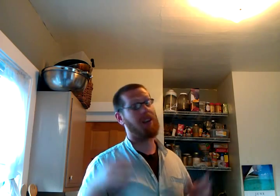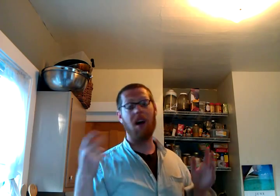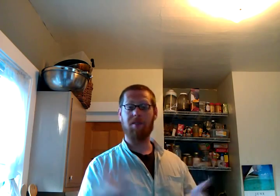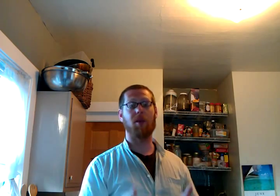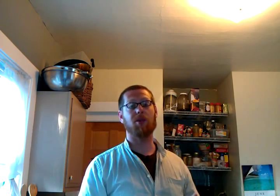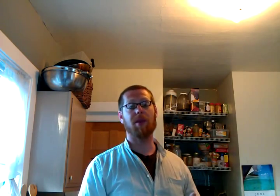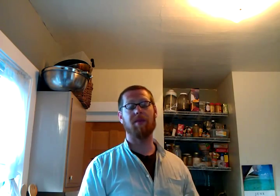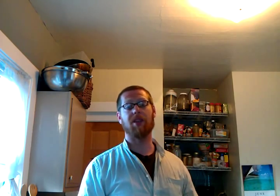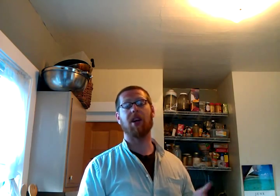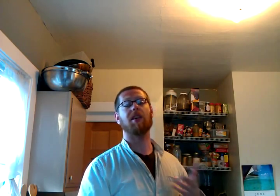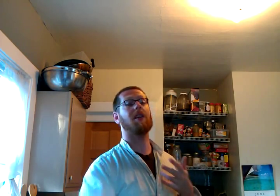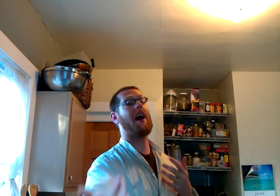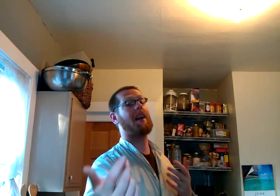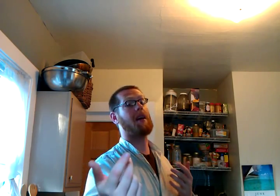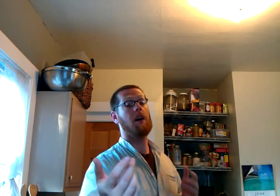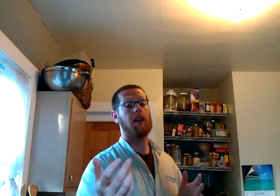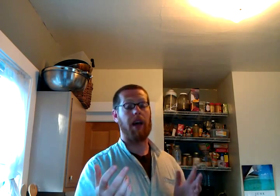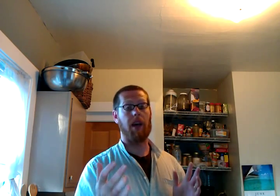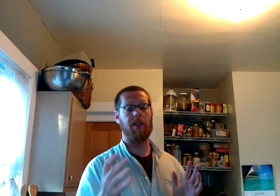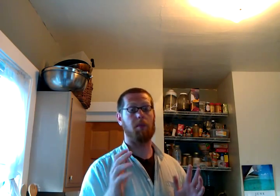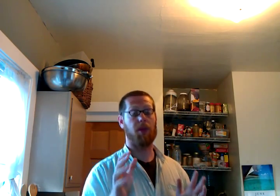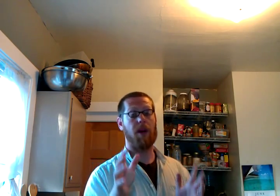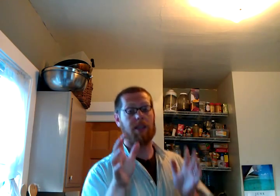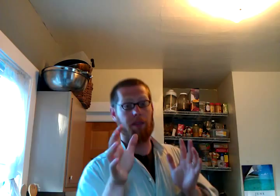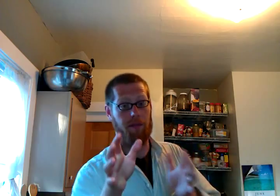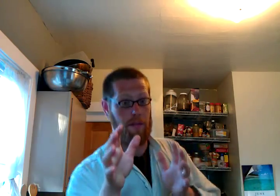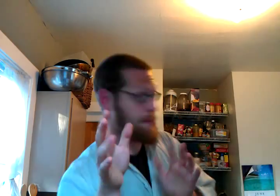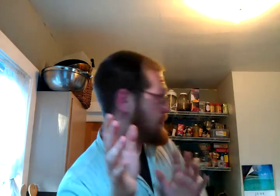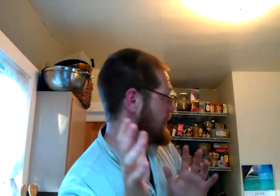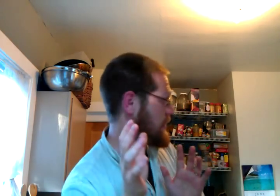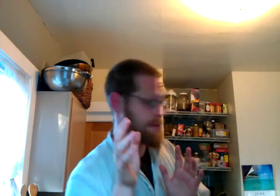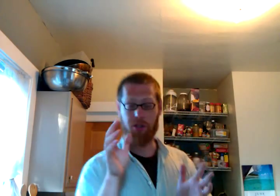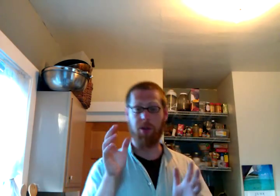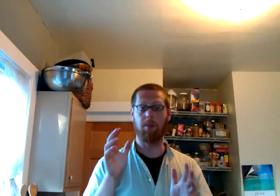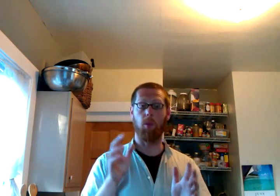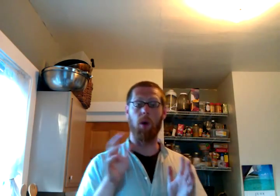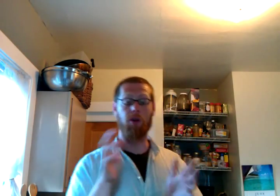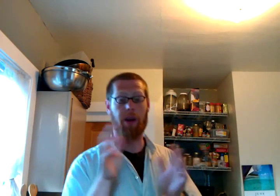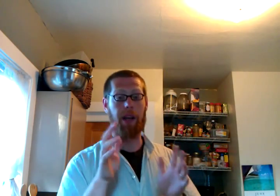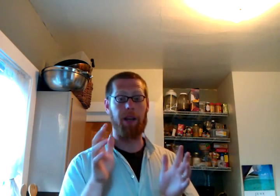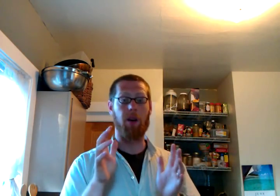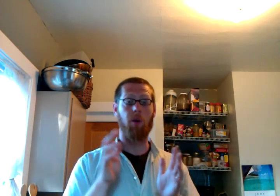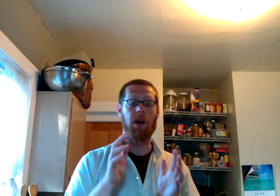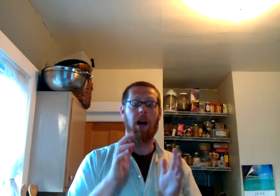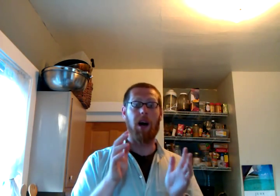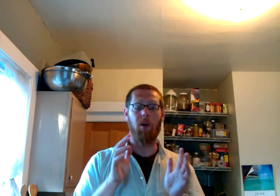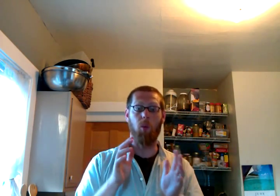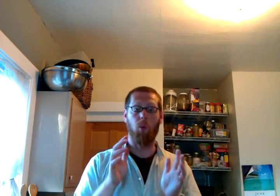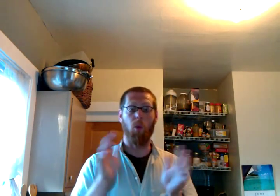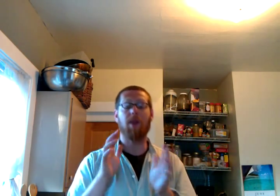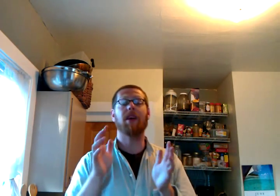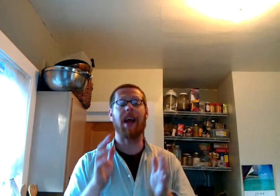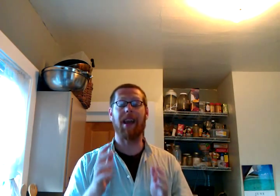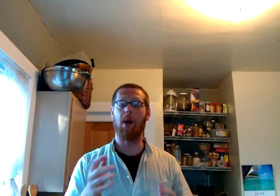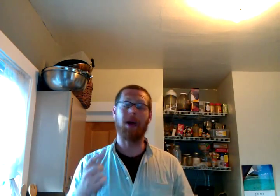lot of folks who are evangelical are heading, like, in the progressive liberal stream, wondering, you know, where they're going to end up. And I'm